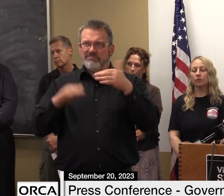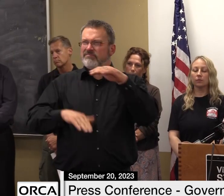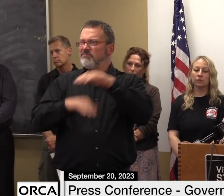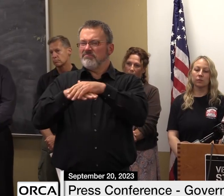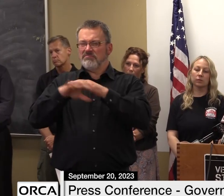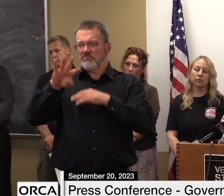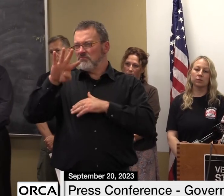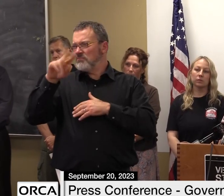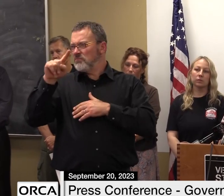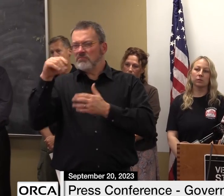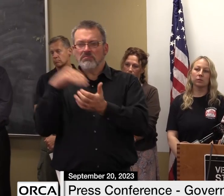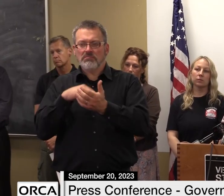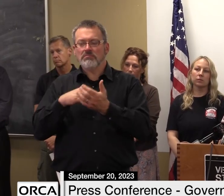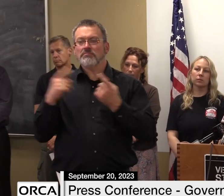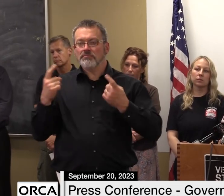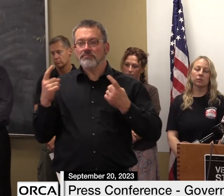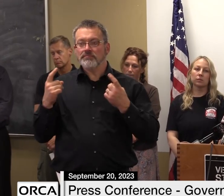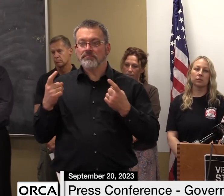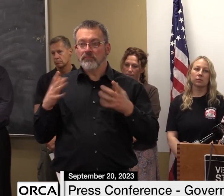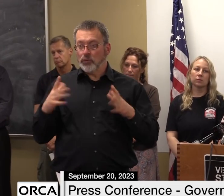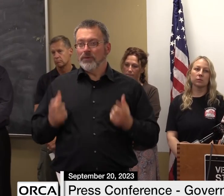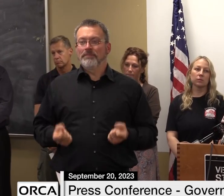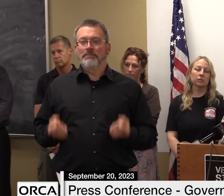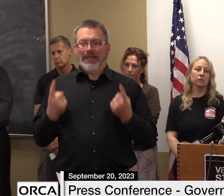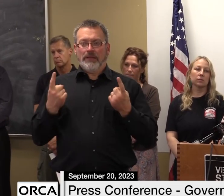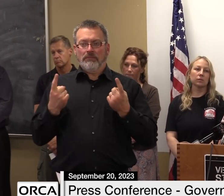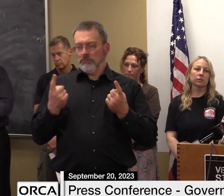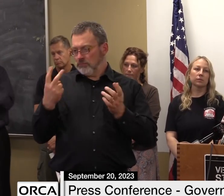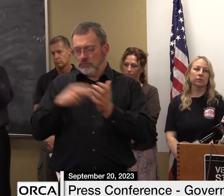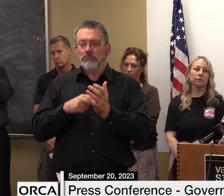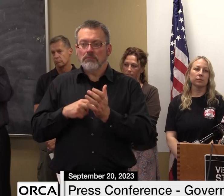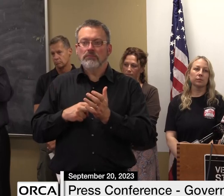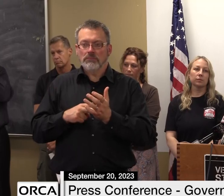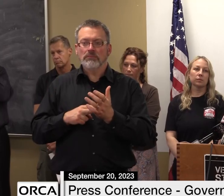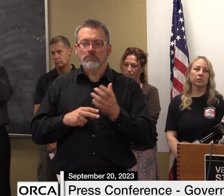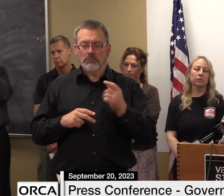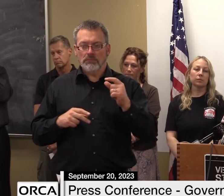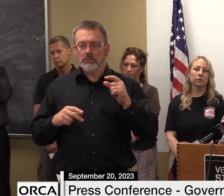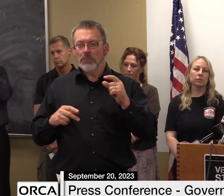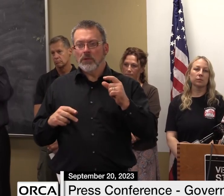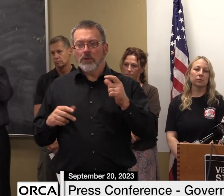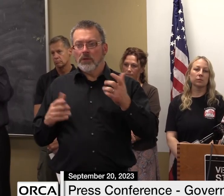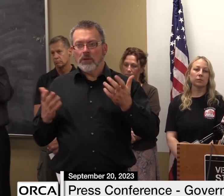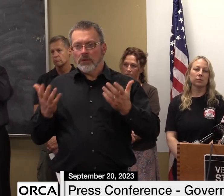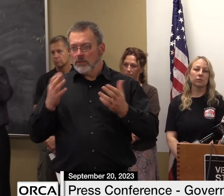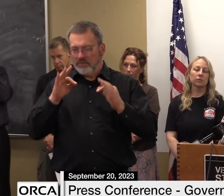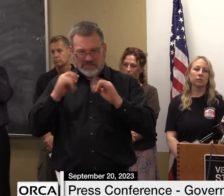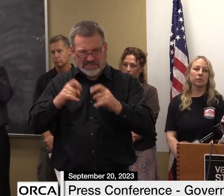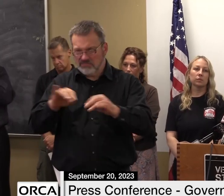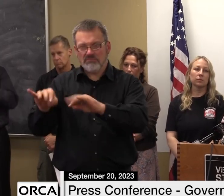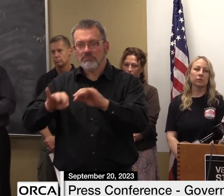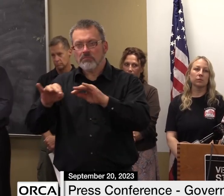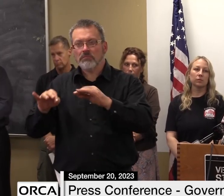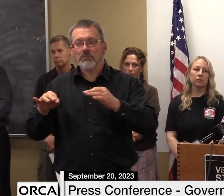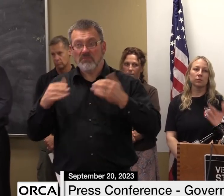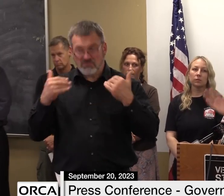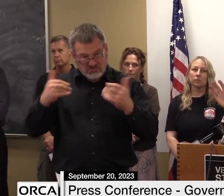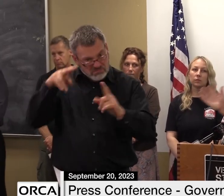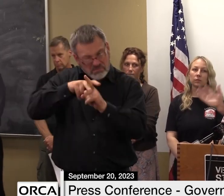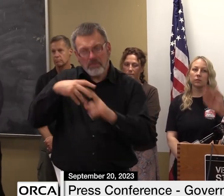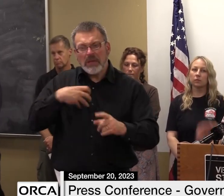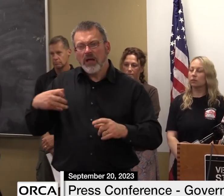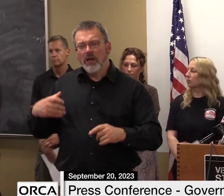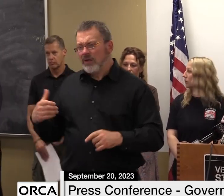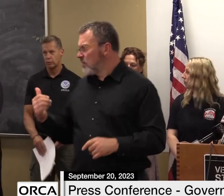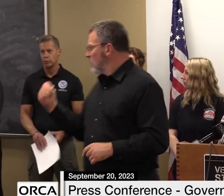can they, and they've already spent that because they needed to get that money out the door, fix up their boiler, can they appeal that? I believe they can, but I'll